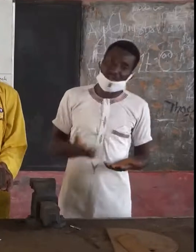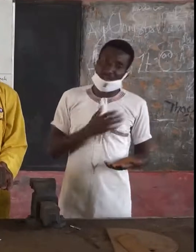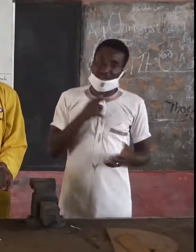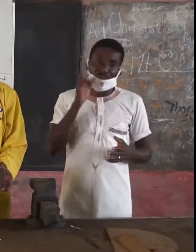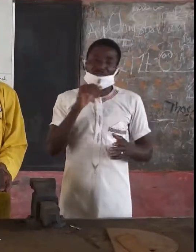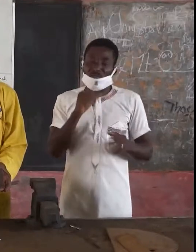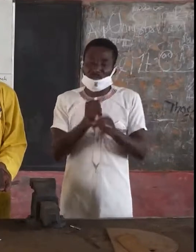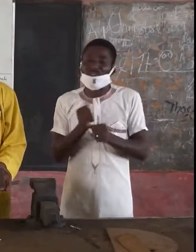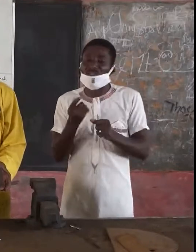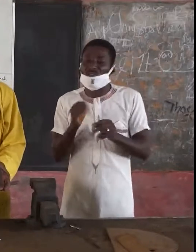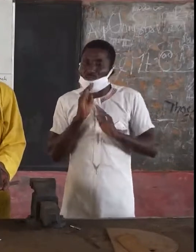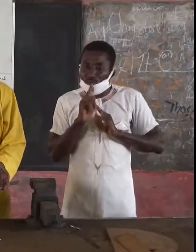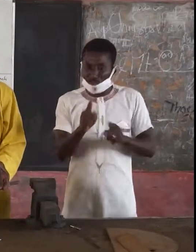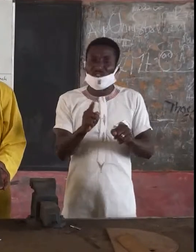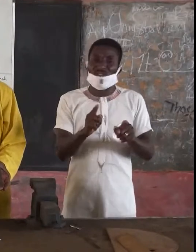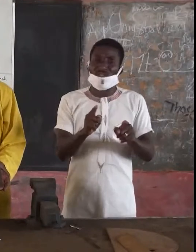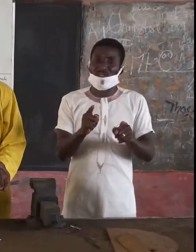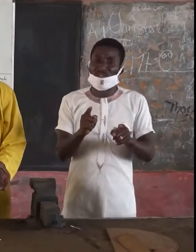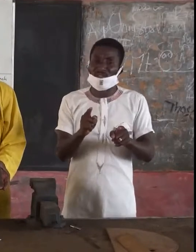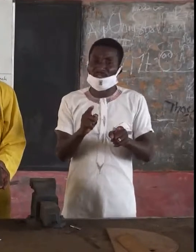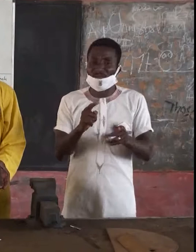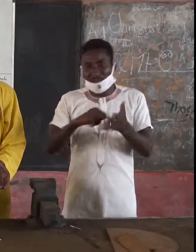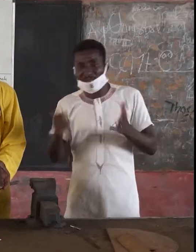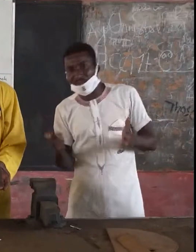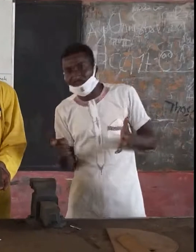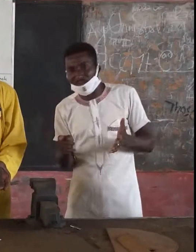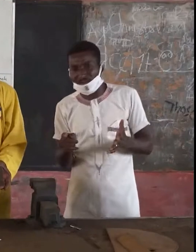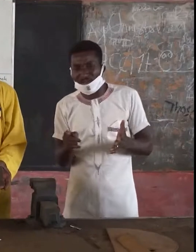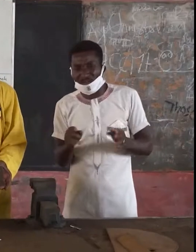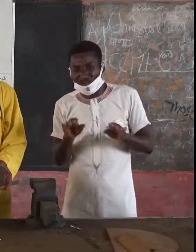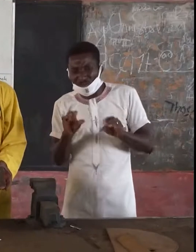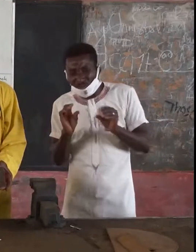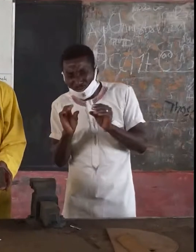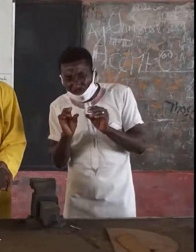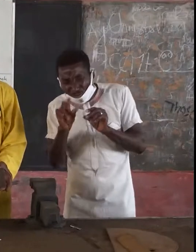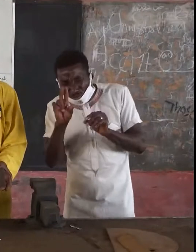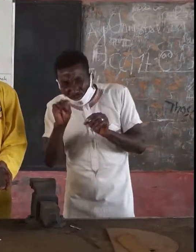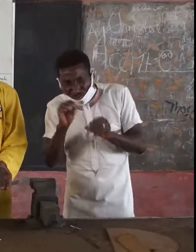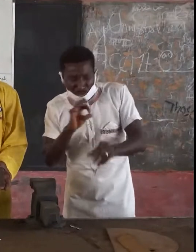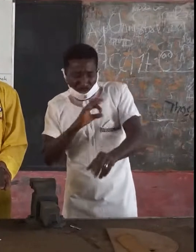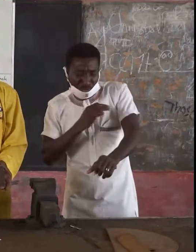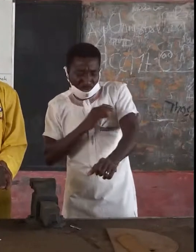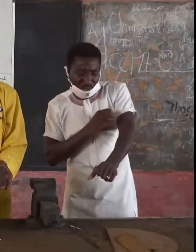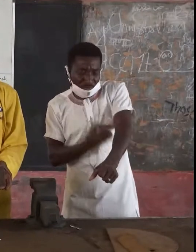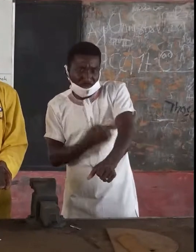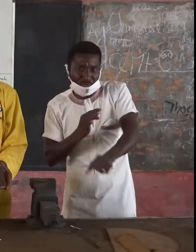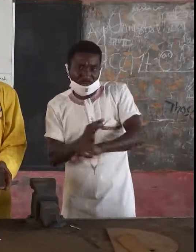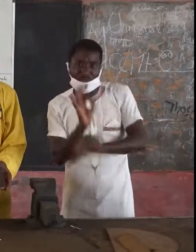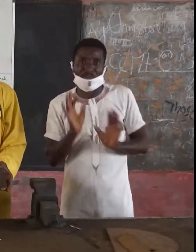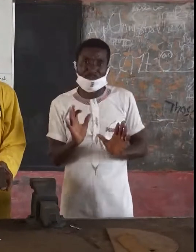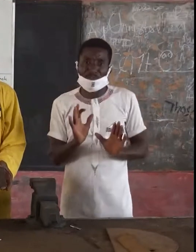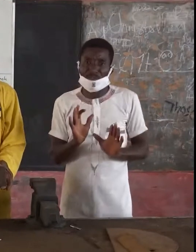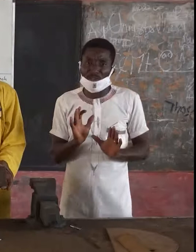extra careful. You exert a little pressure, enough for you to make the cutting using the drill